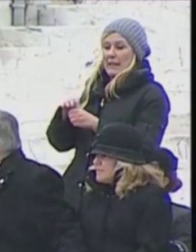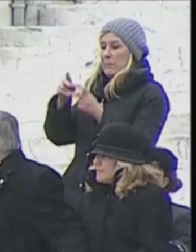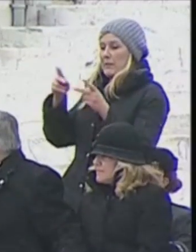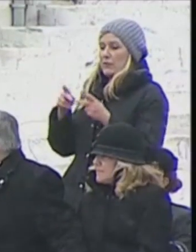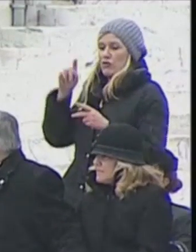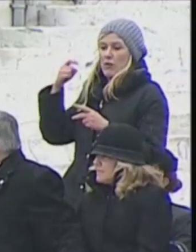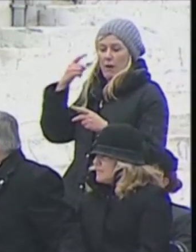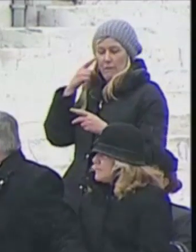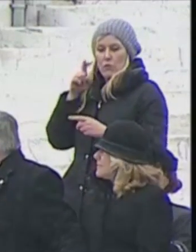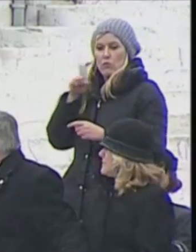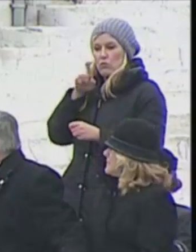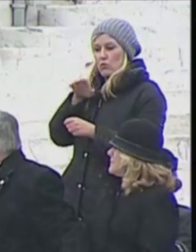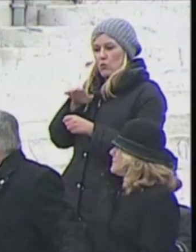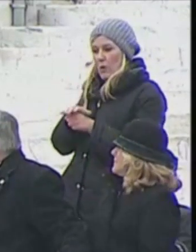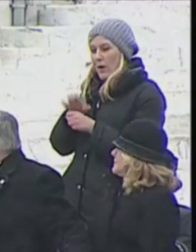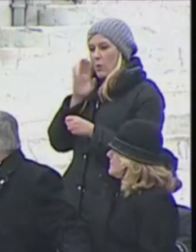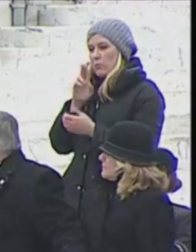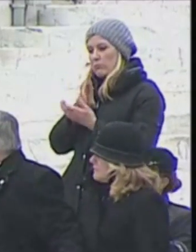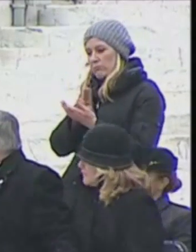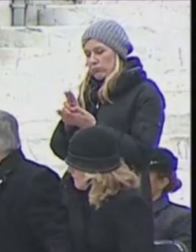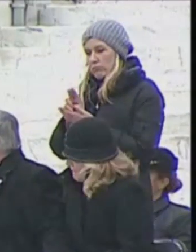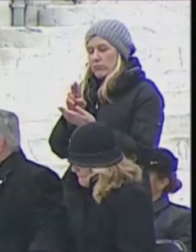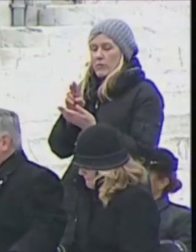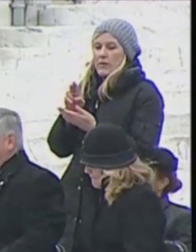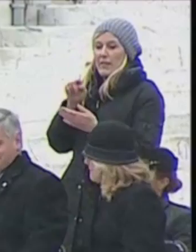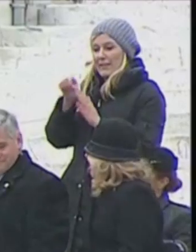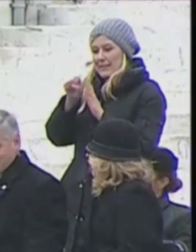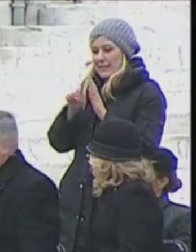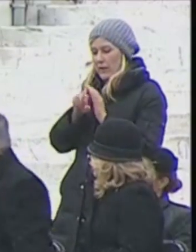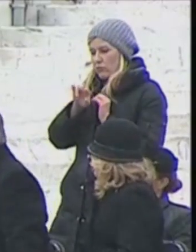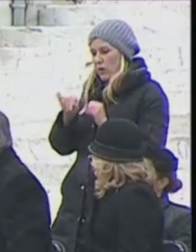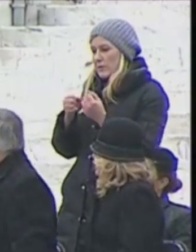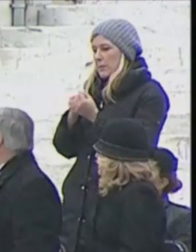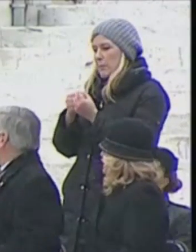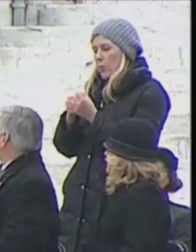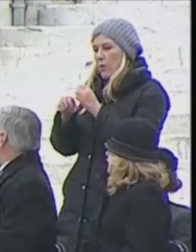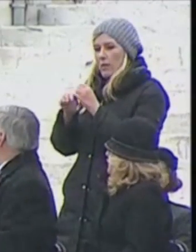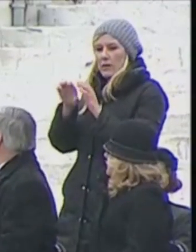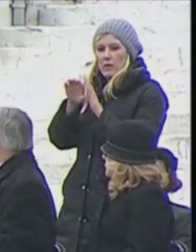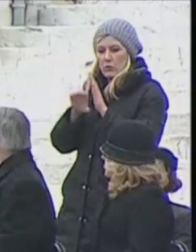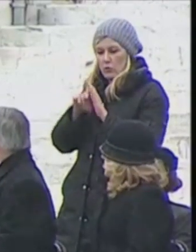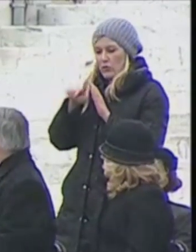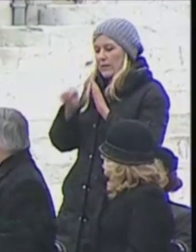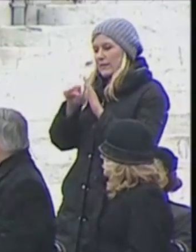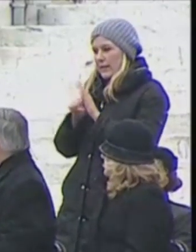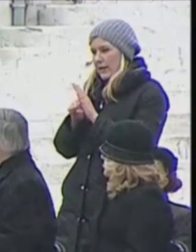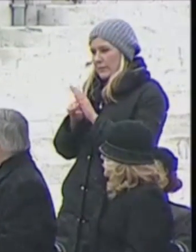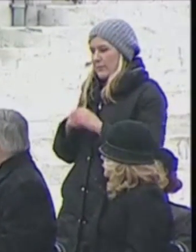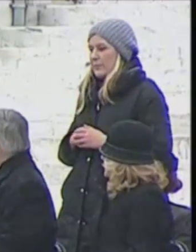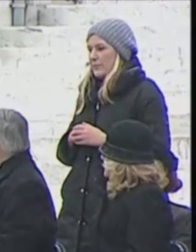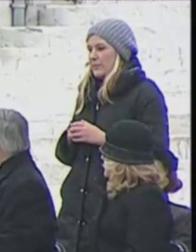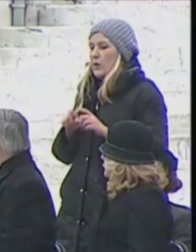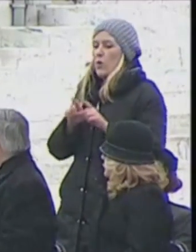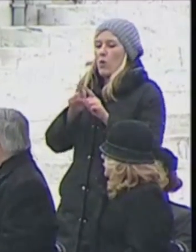do solemnly swear to be true and faithful unto the state, and to support the Constitution of this state and of the